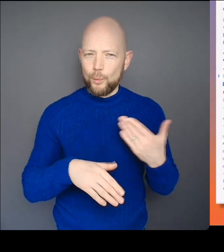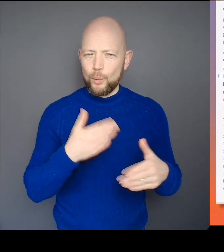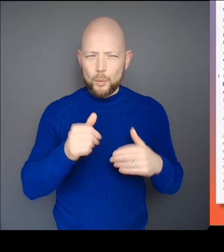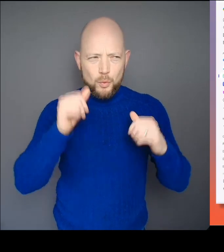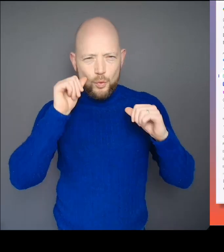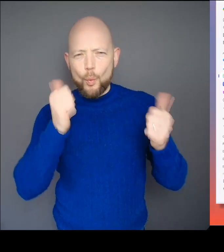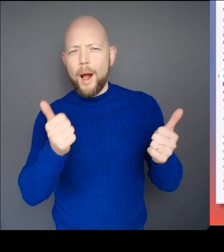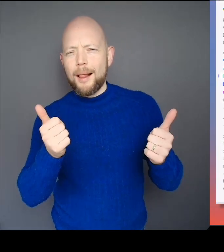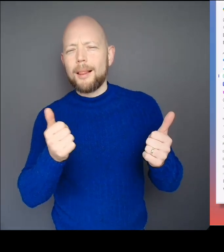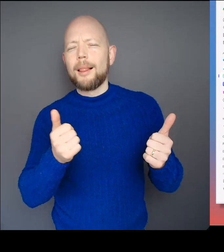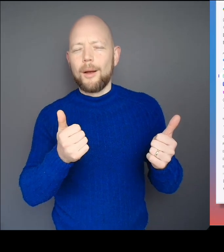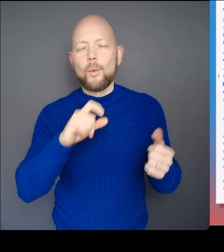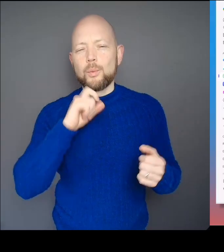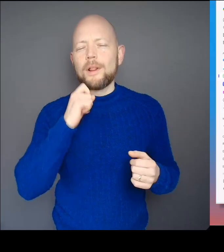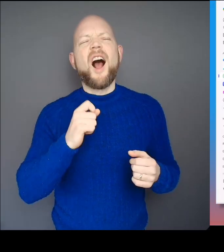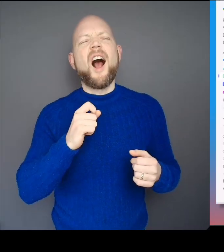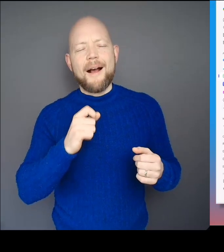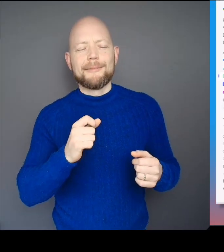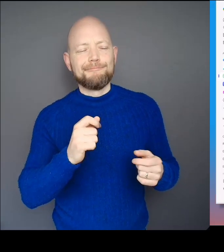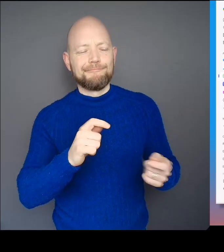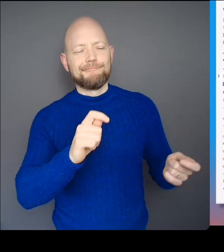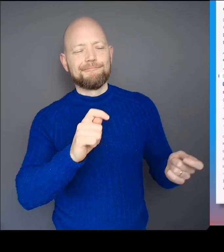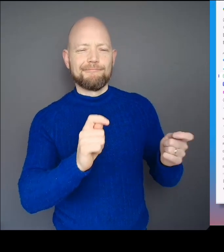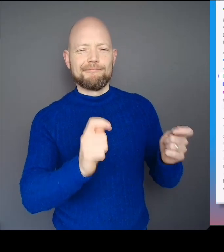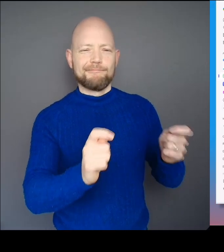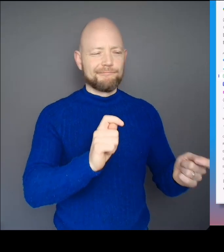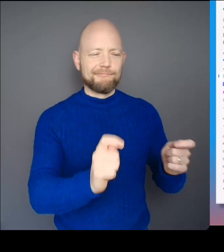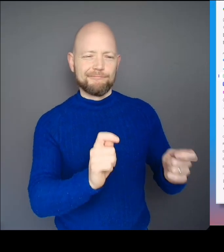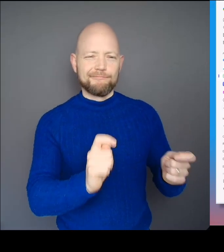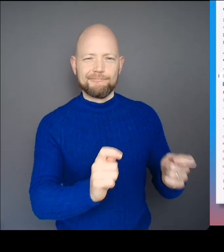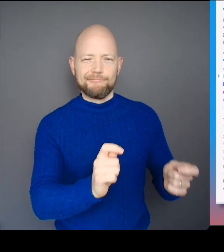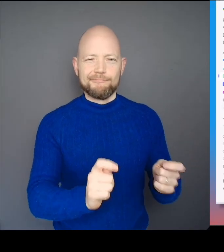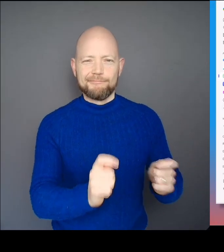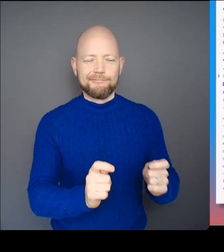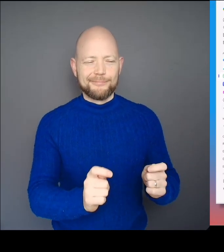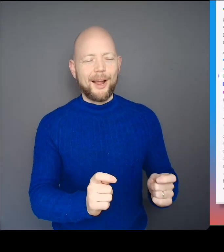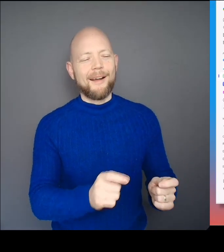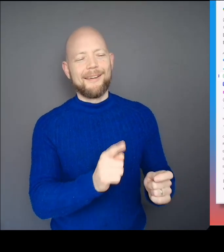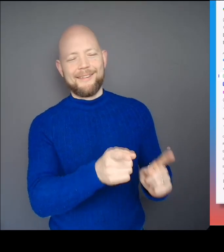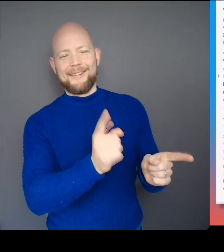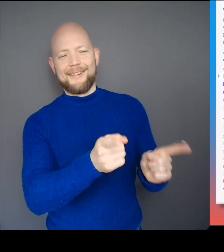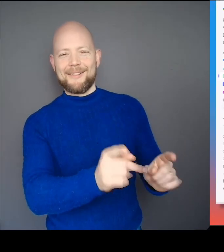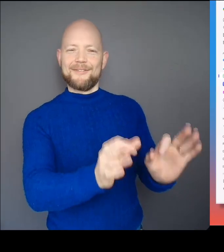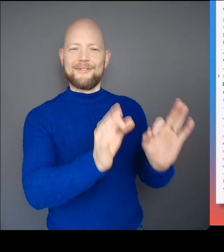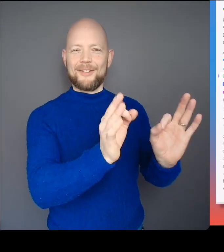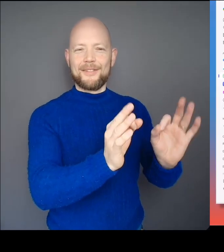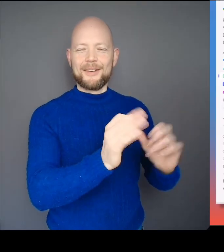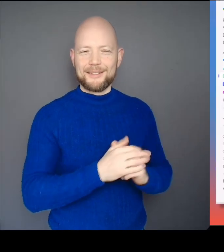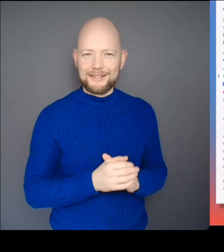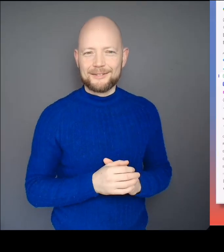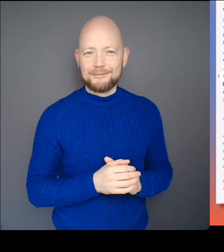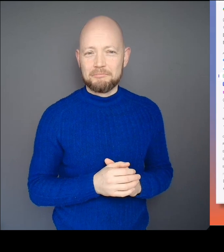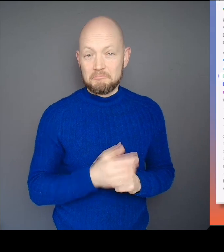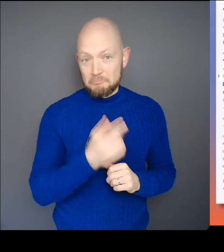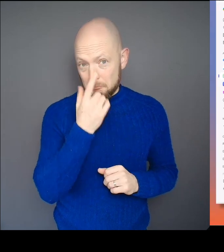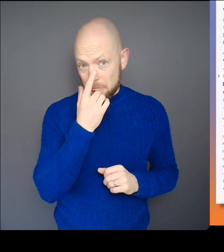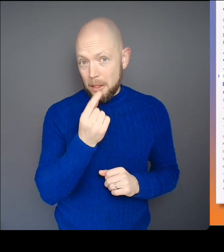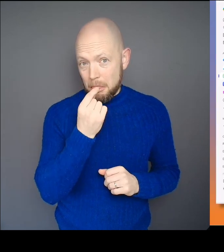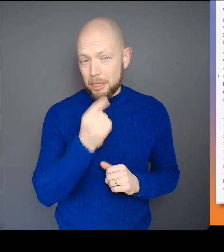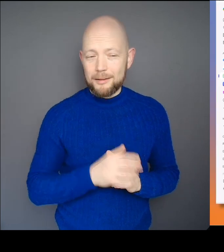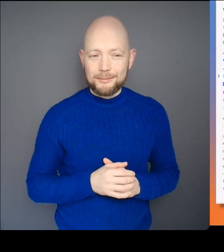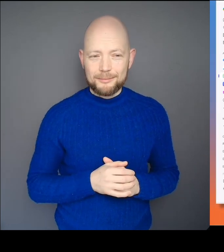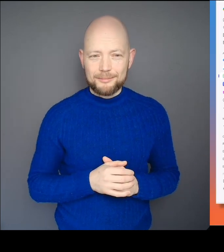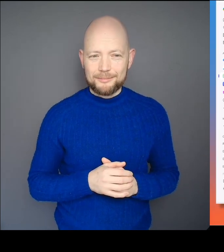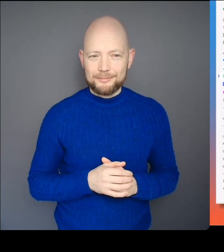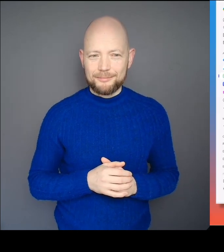edit. After you've used it a bit, you'll go, it's not quite doing the right thing. It's not quite answering the right way. I want it to respond in a different way, or